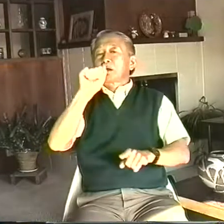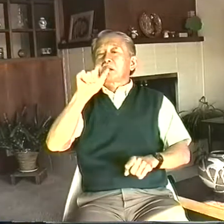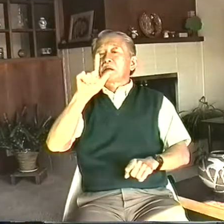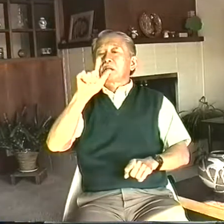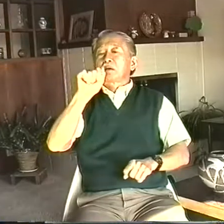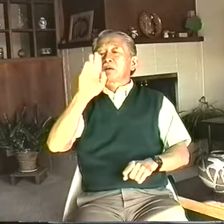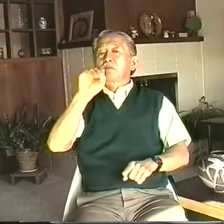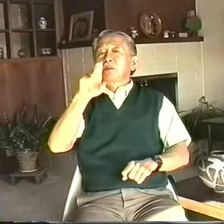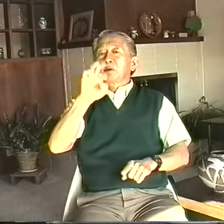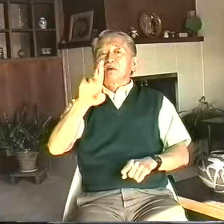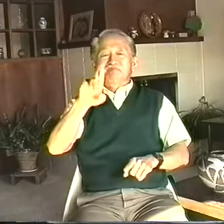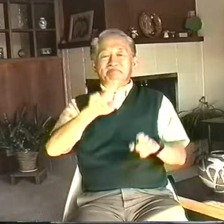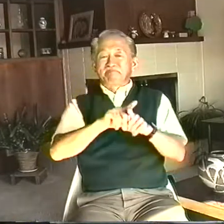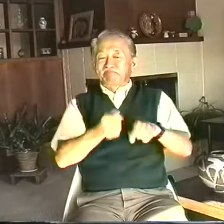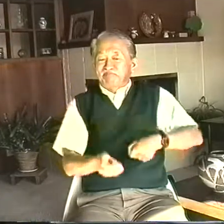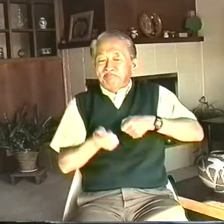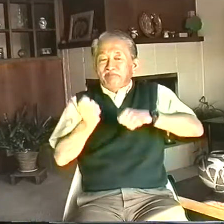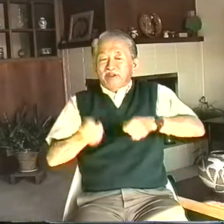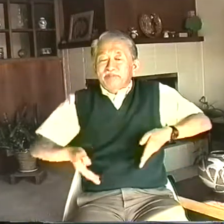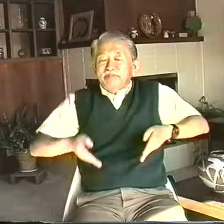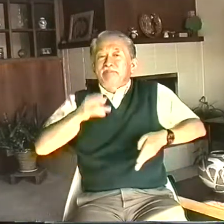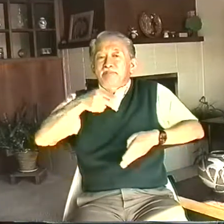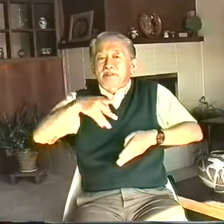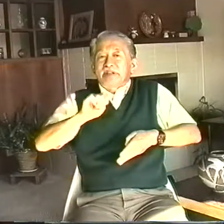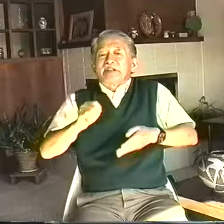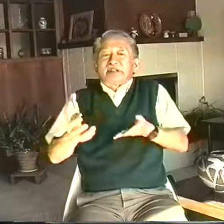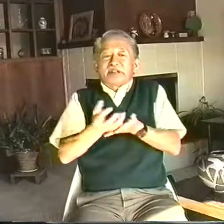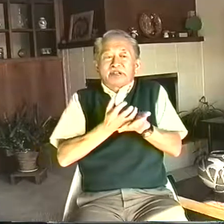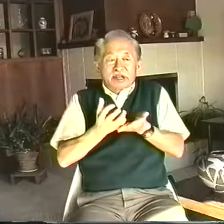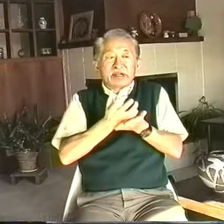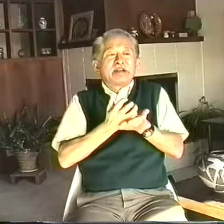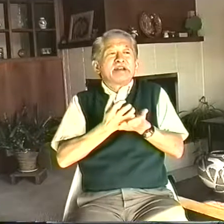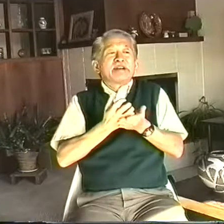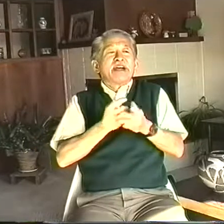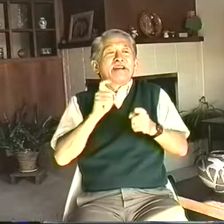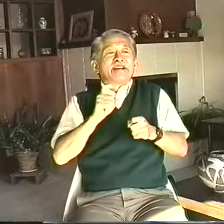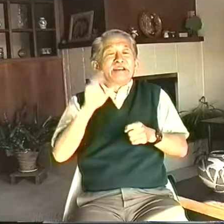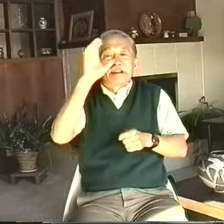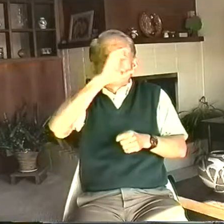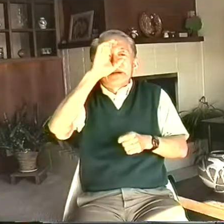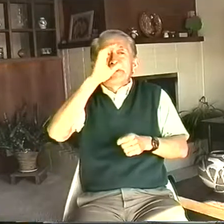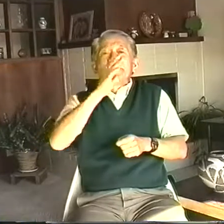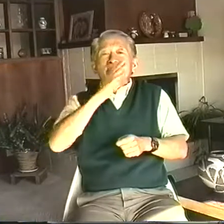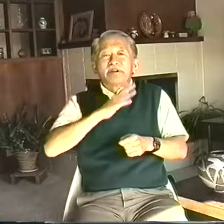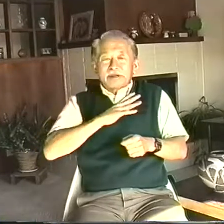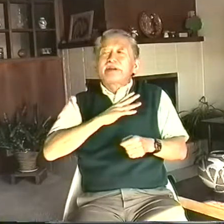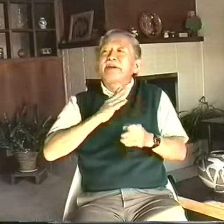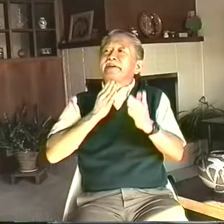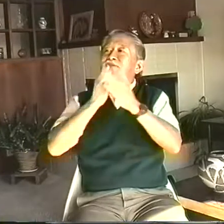don't remember the name. But they settled in San Francisco, and my grandfather worked as a laborer.